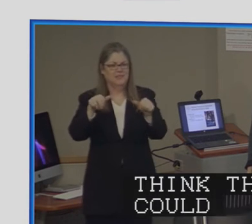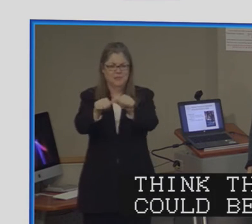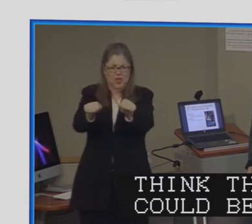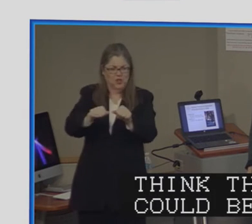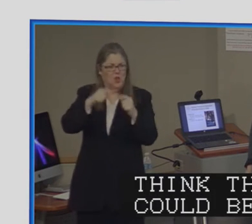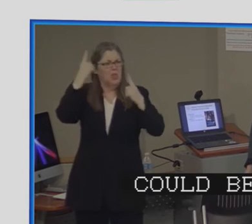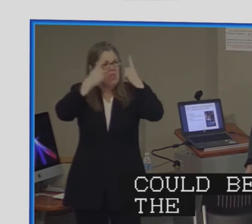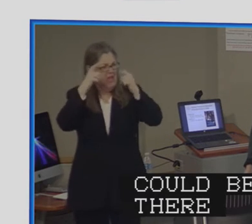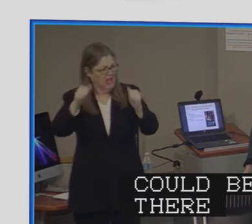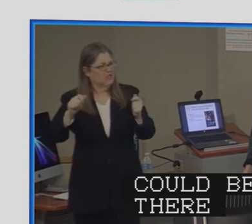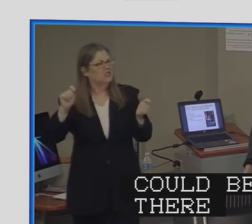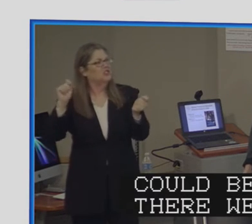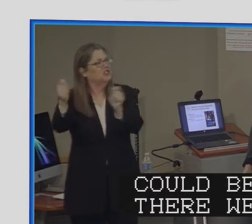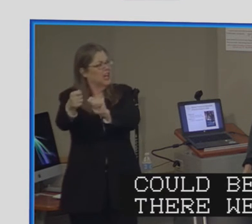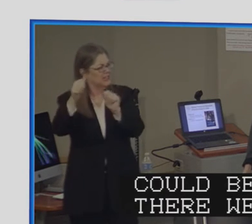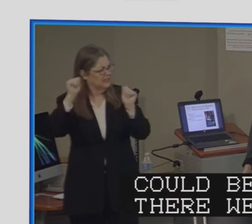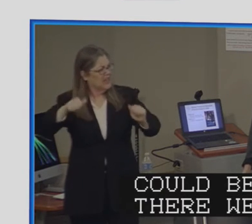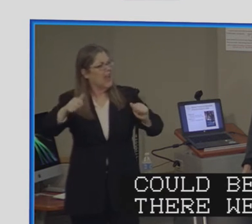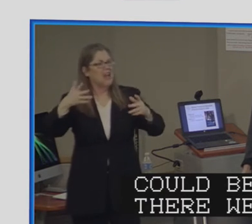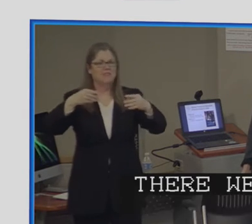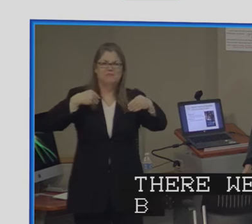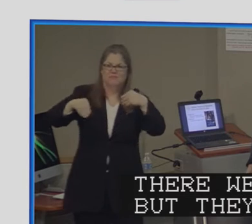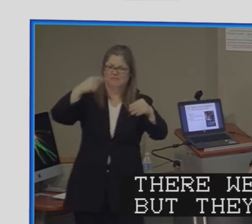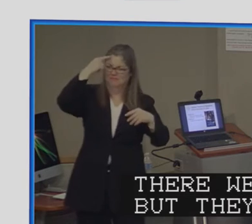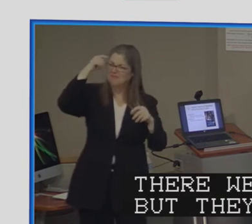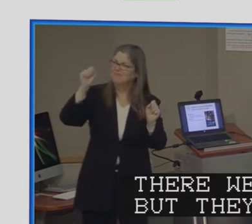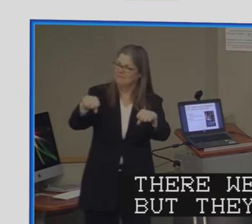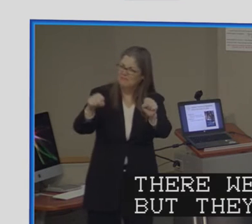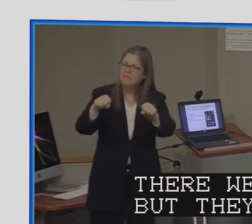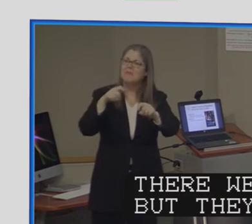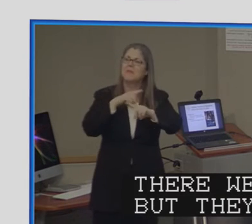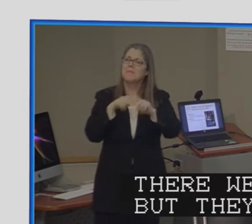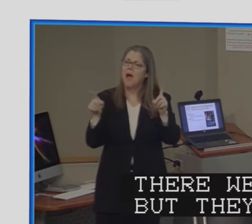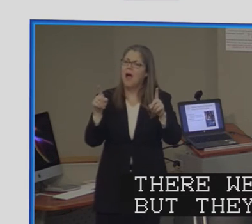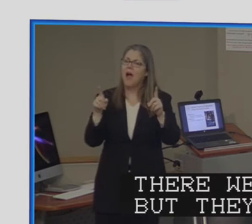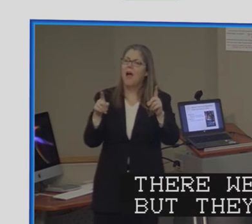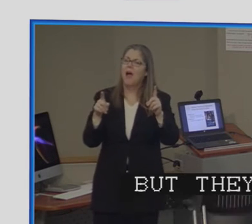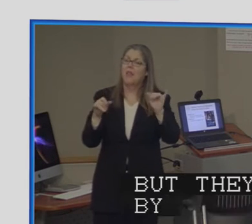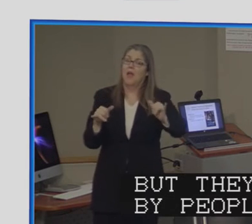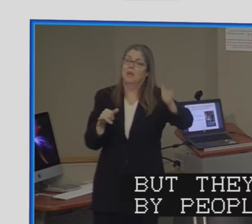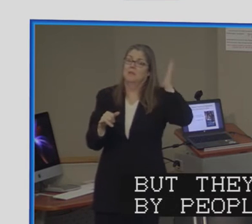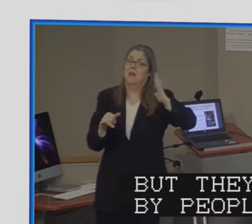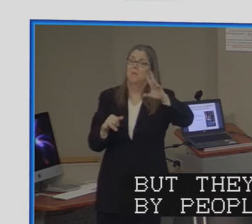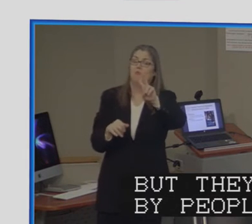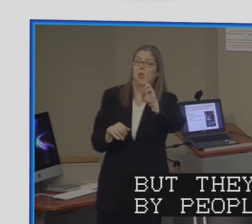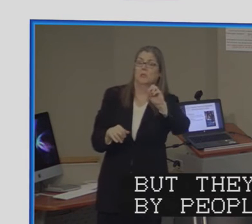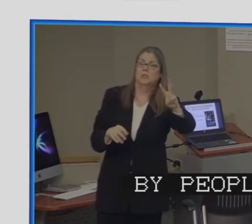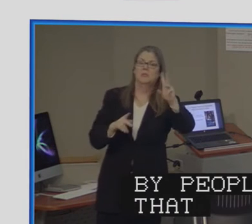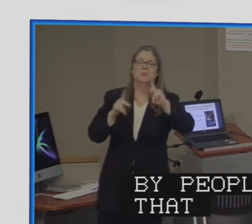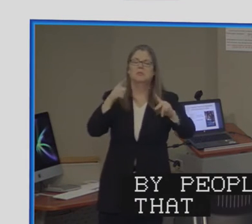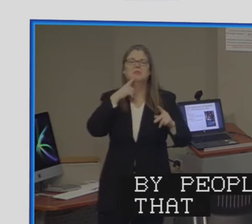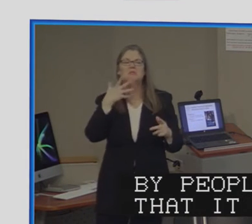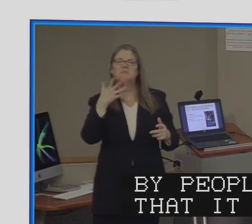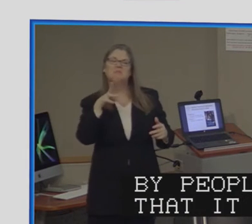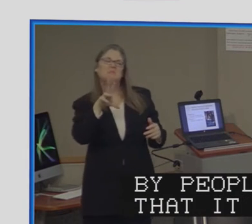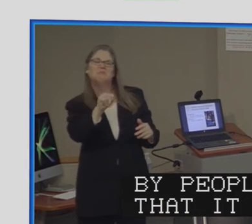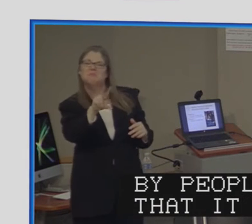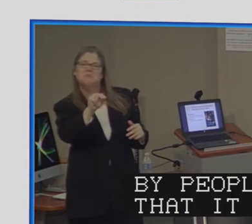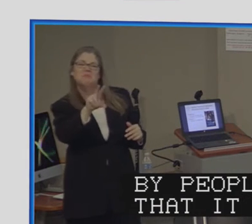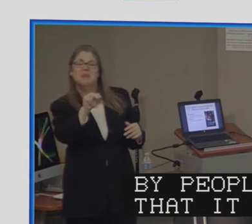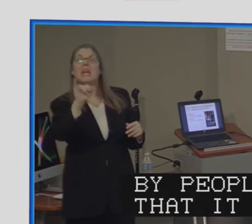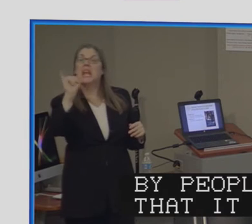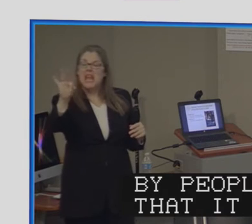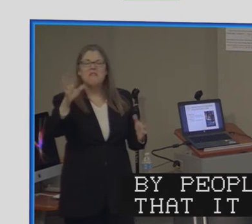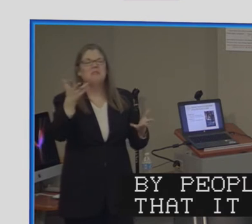but they were equally balanced by people who either thought that it couldn't be changed or thought that if it could be, it was only in a